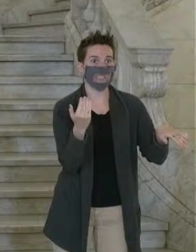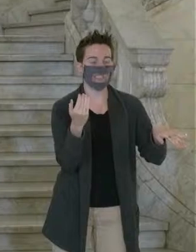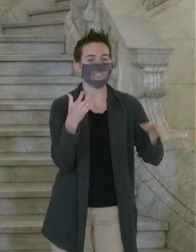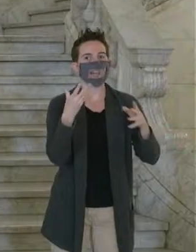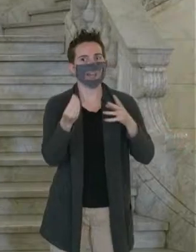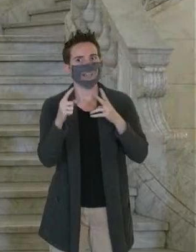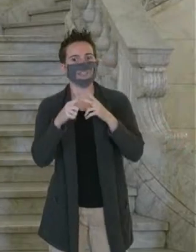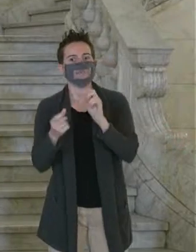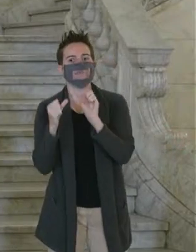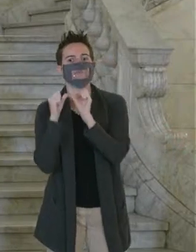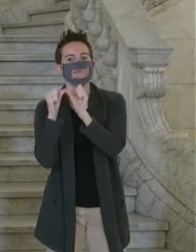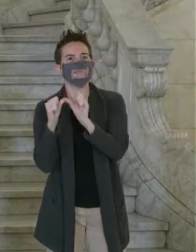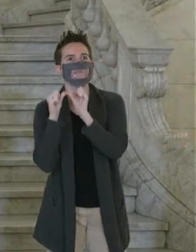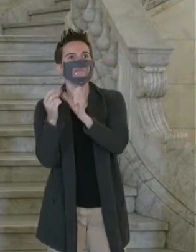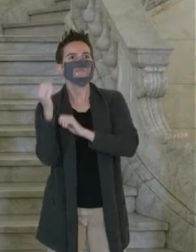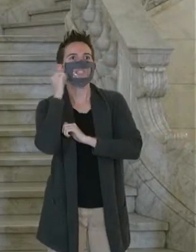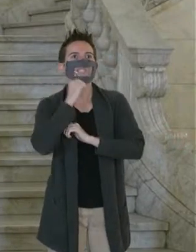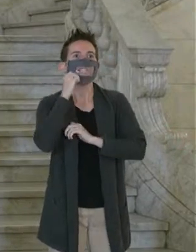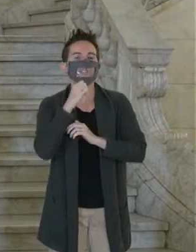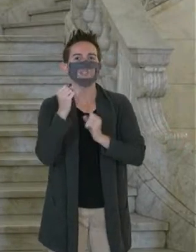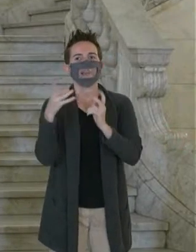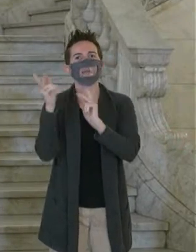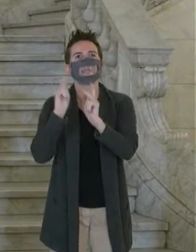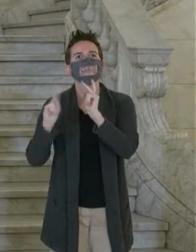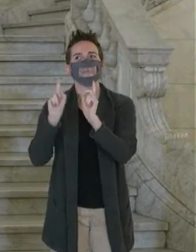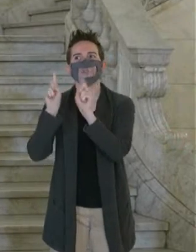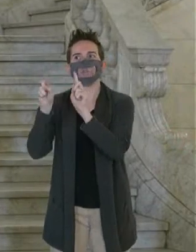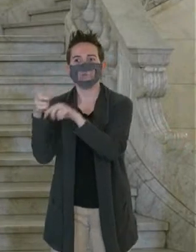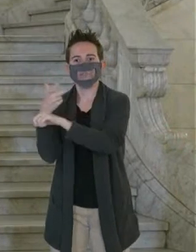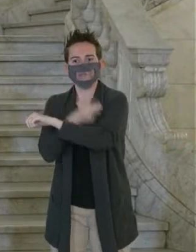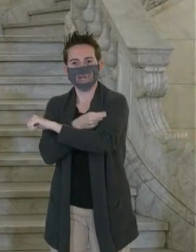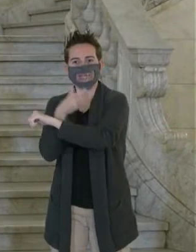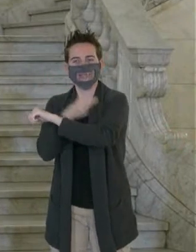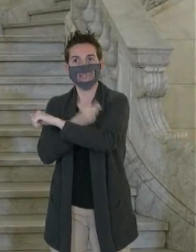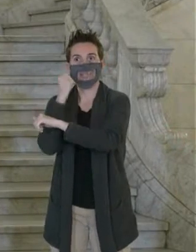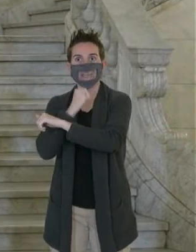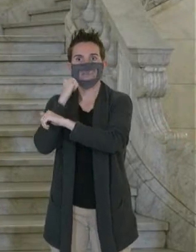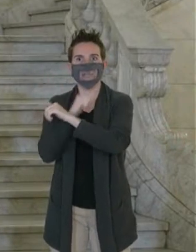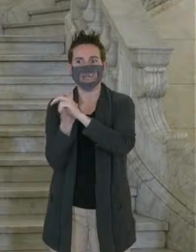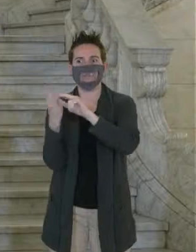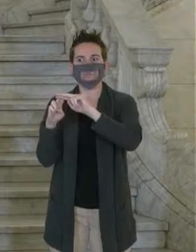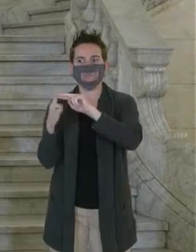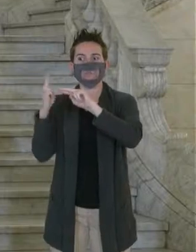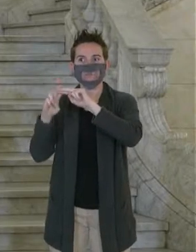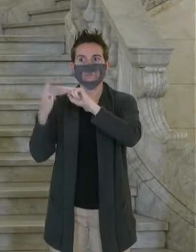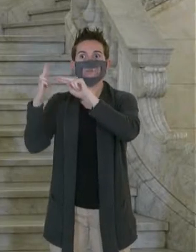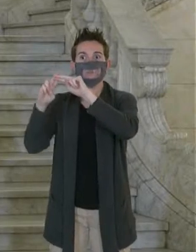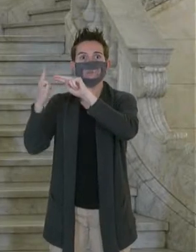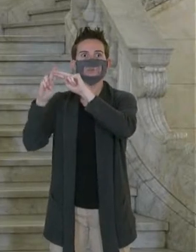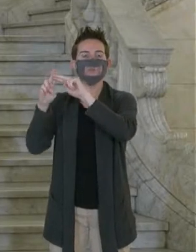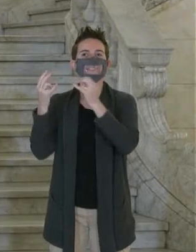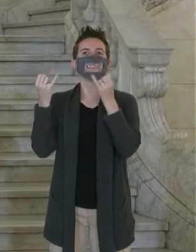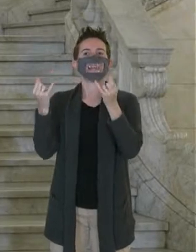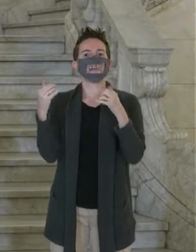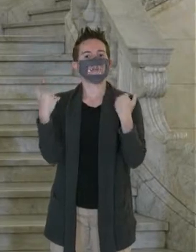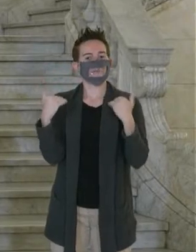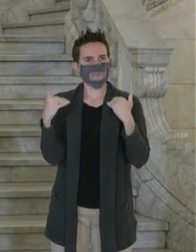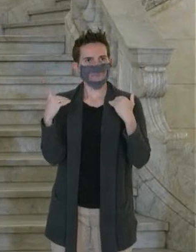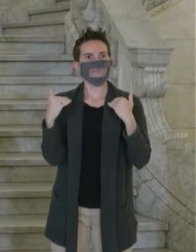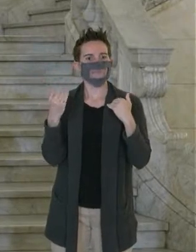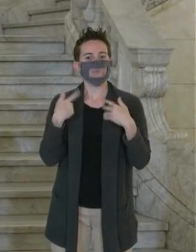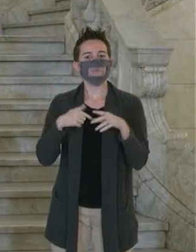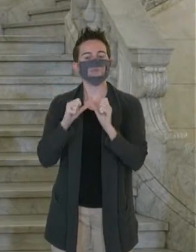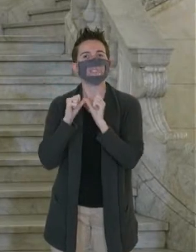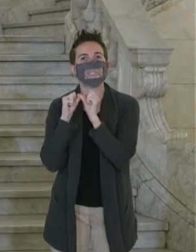daily increase in the number of residents getting vaccinated in the city of St. Louis and St. Louis County, we continue